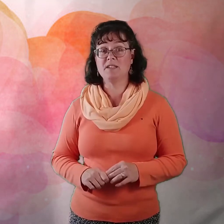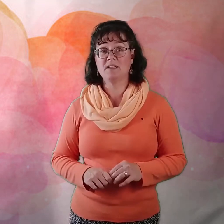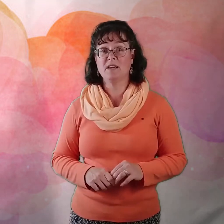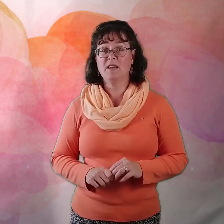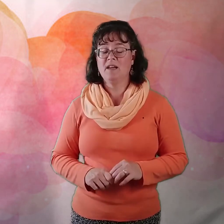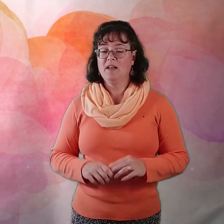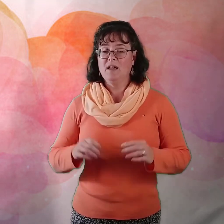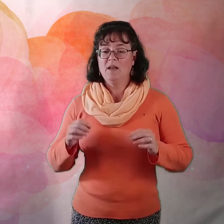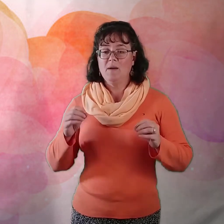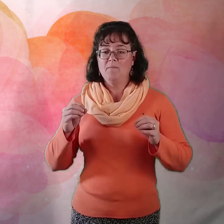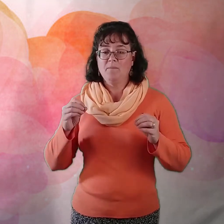this.